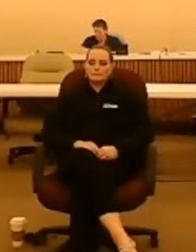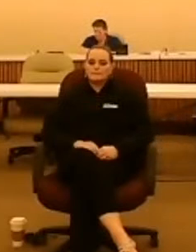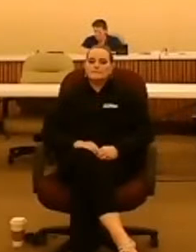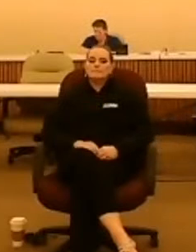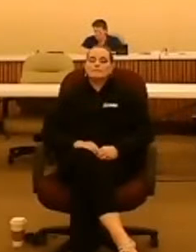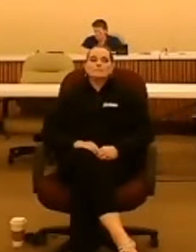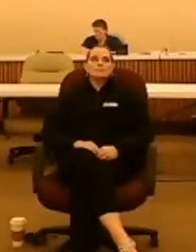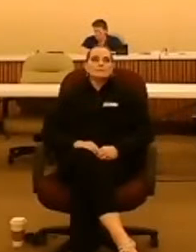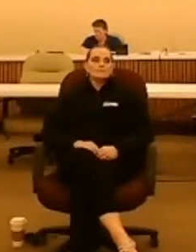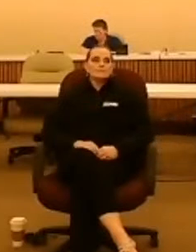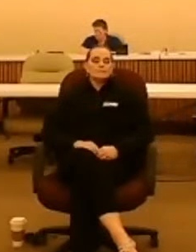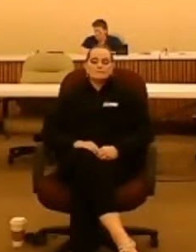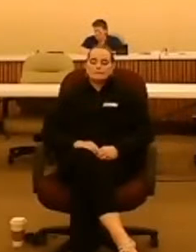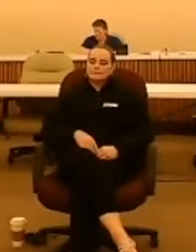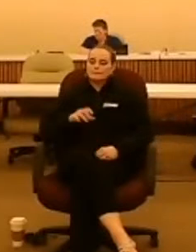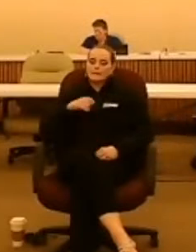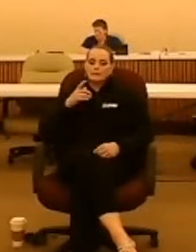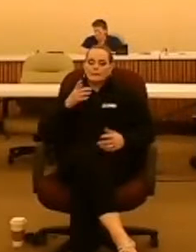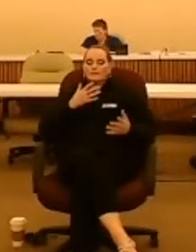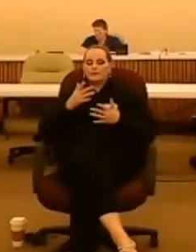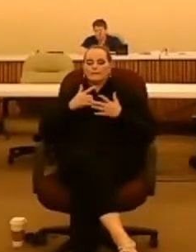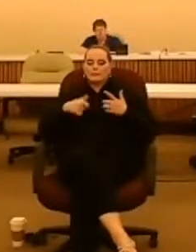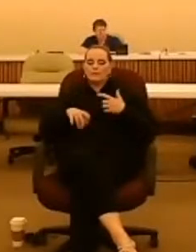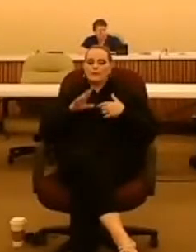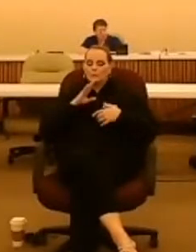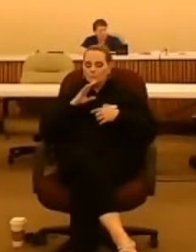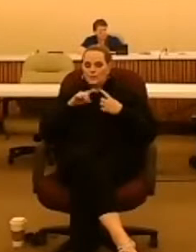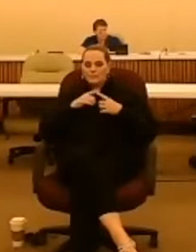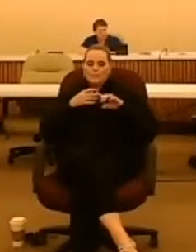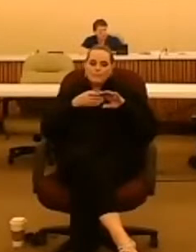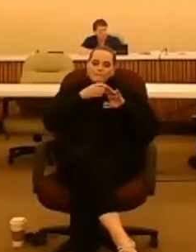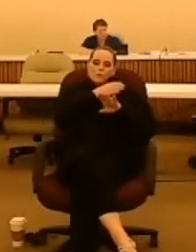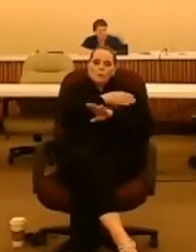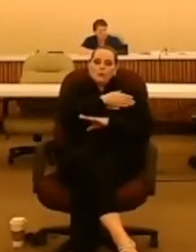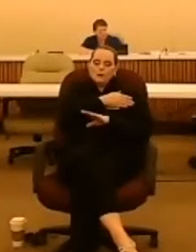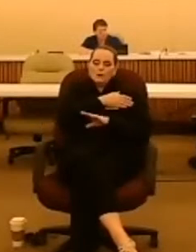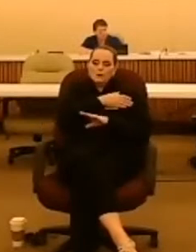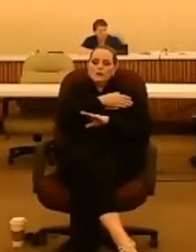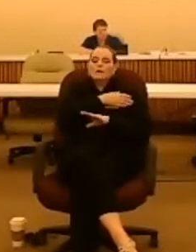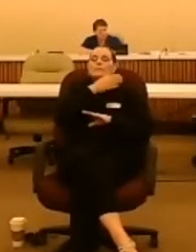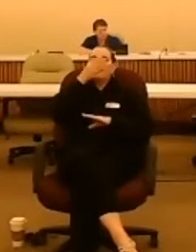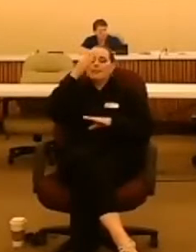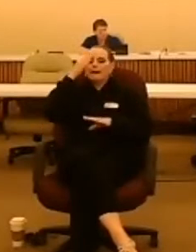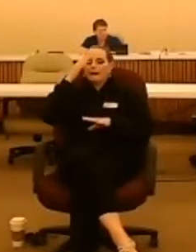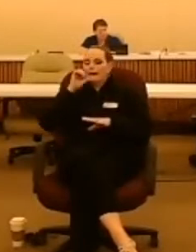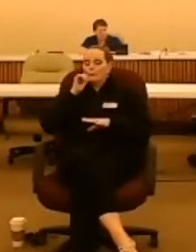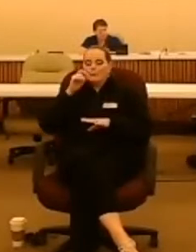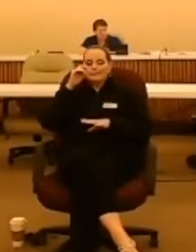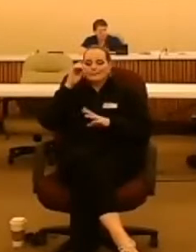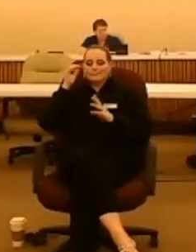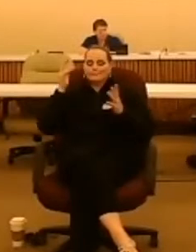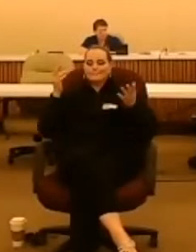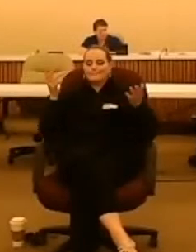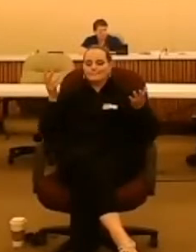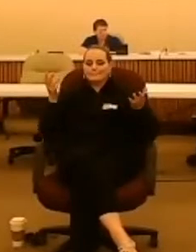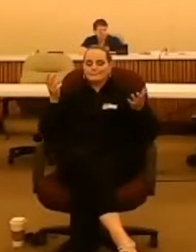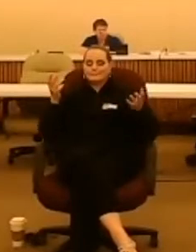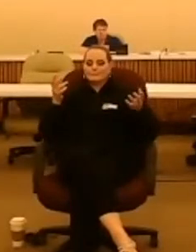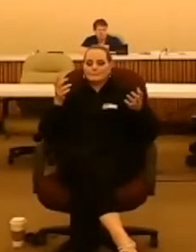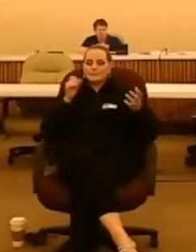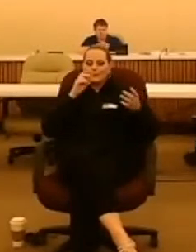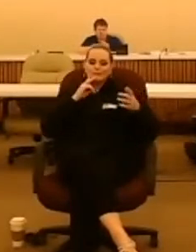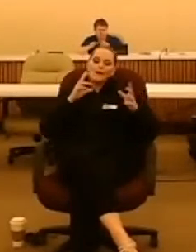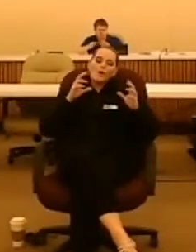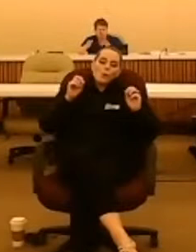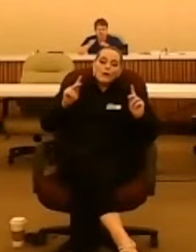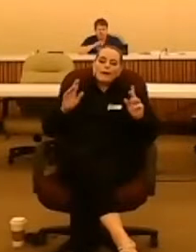Any other things that we want them to address prior? 'Cause I don't want to see us say,